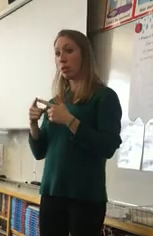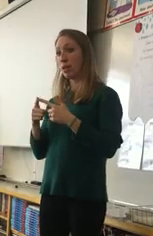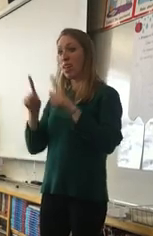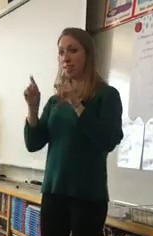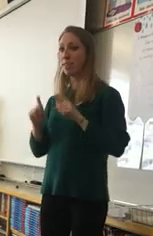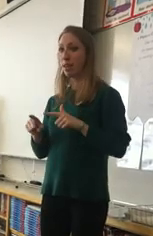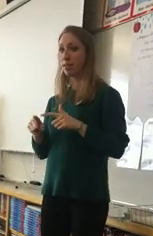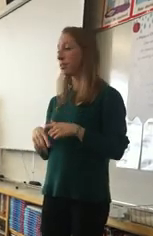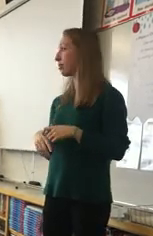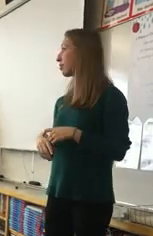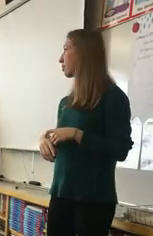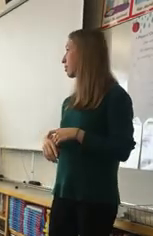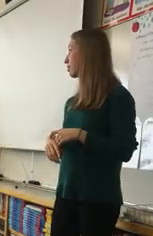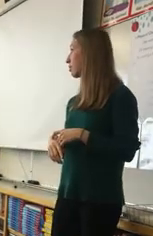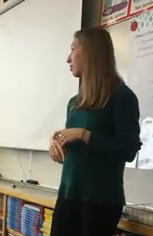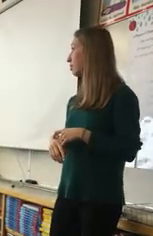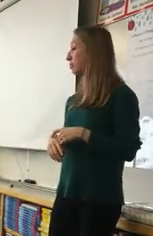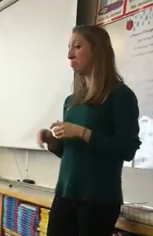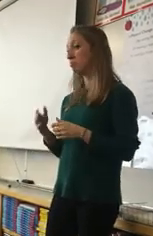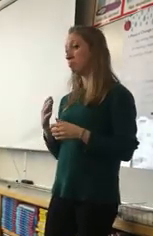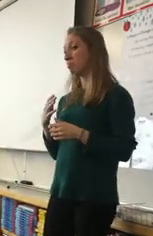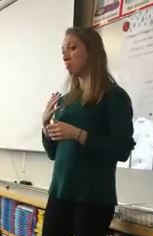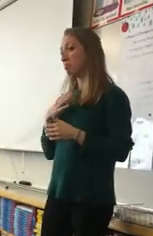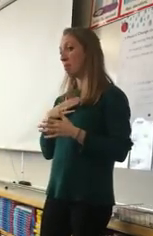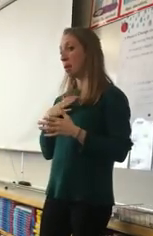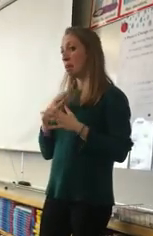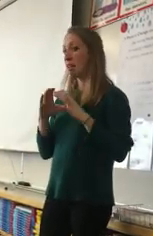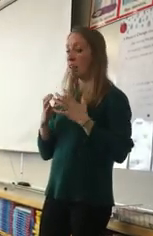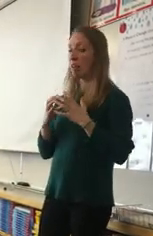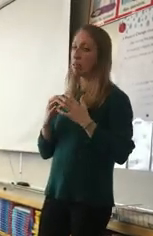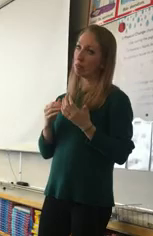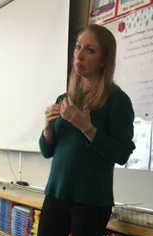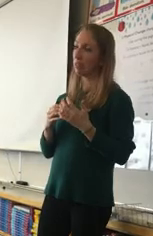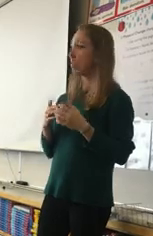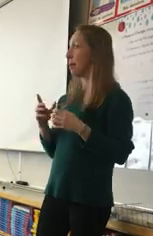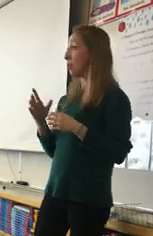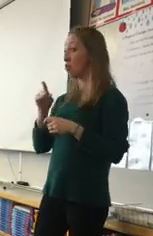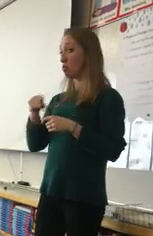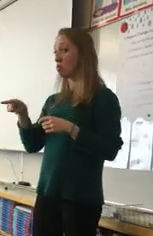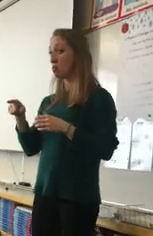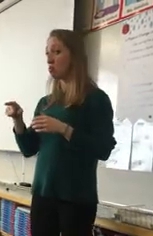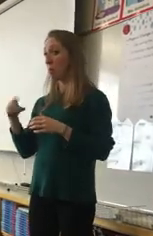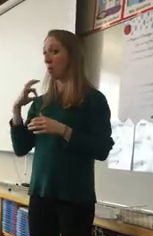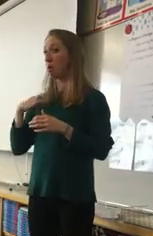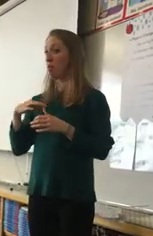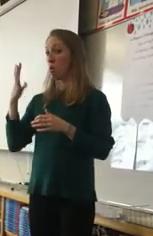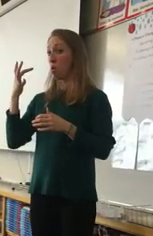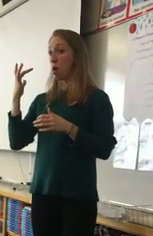And you guys have an advantage over my homeroom because there was one question on there that goofed a lot of kids